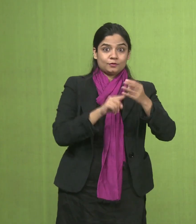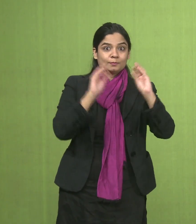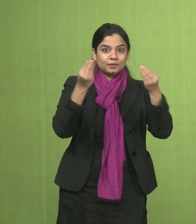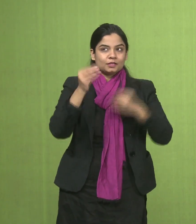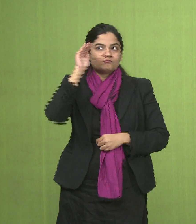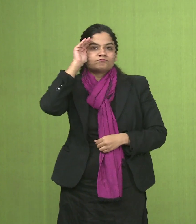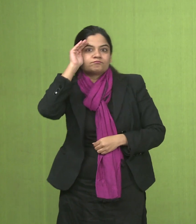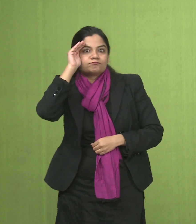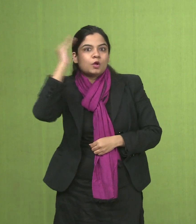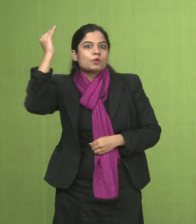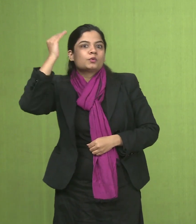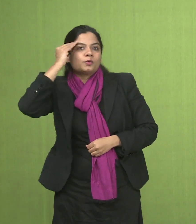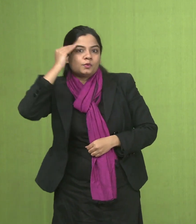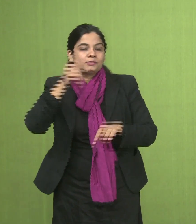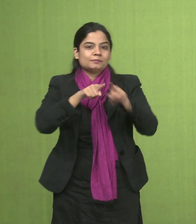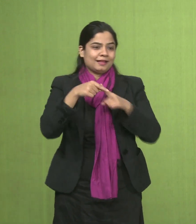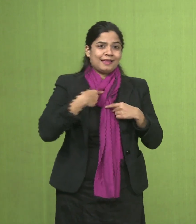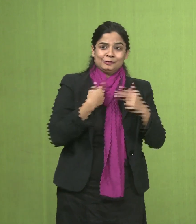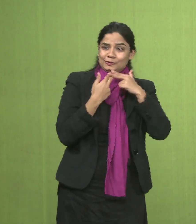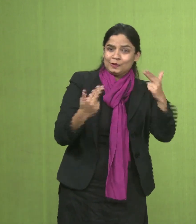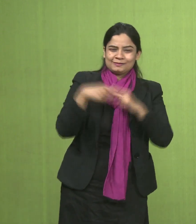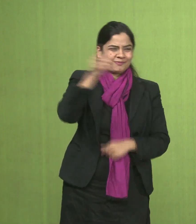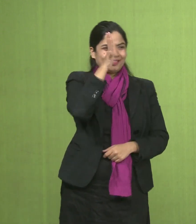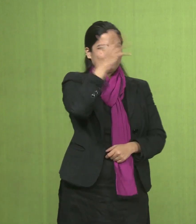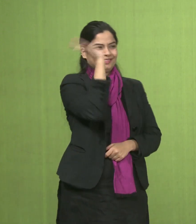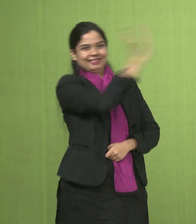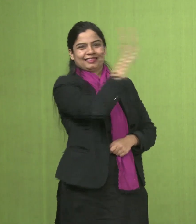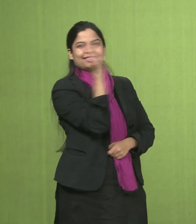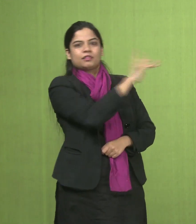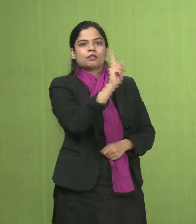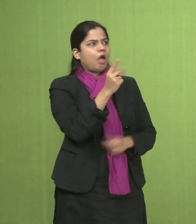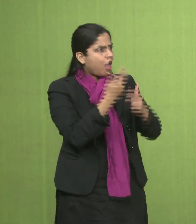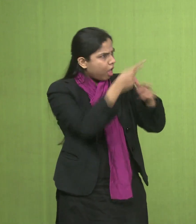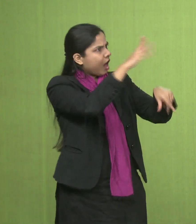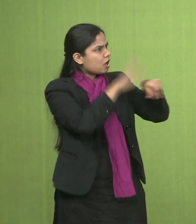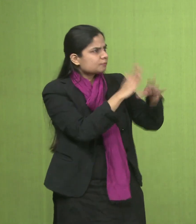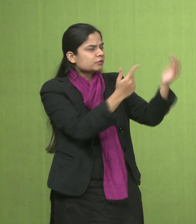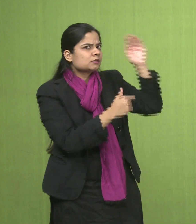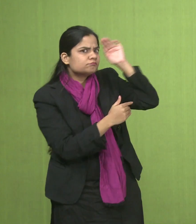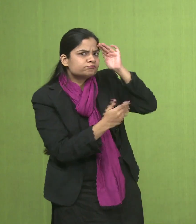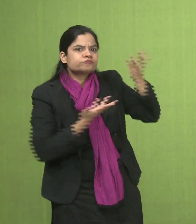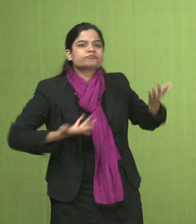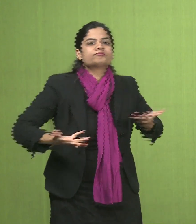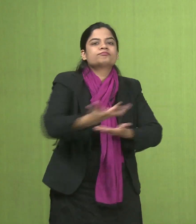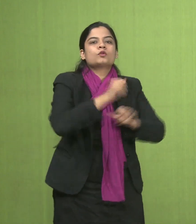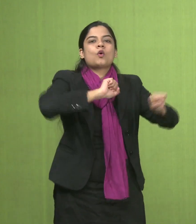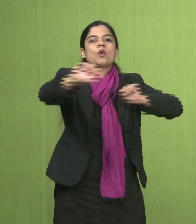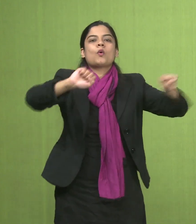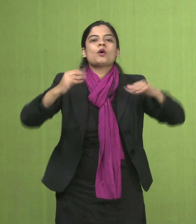Right to be heard. If you want to say something, you can. You want to tell something, there has to be an